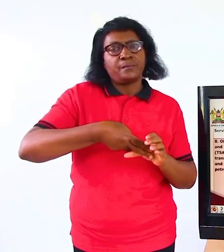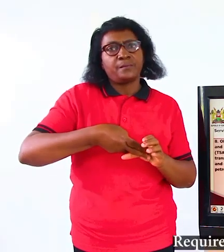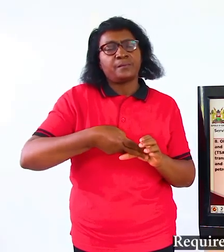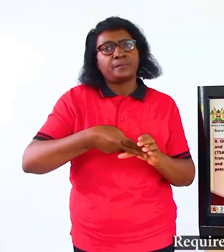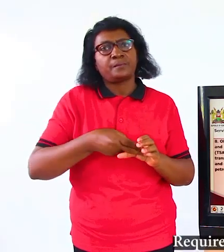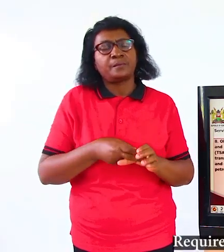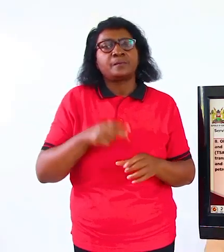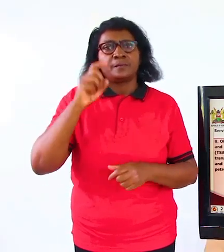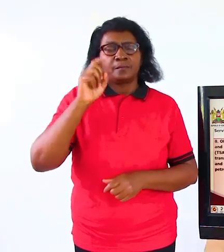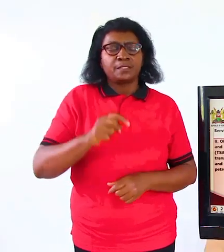Requirements: